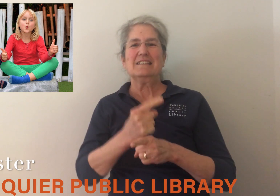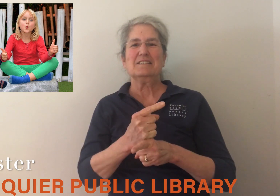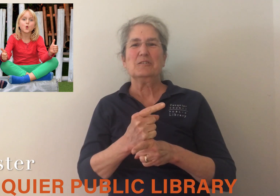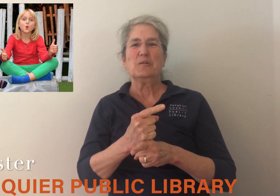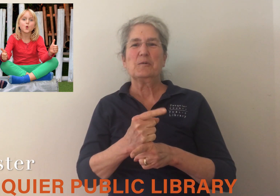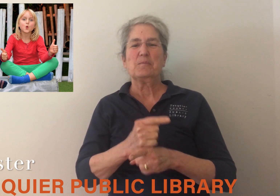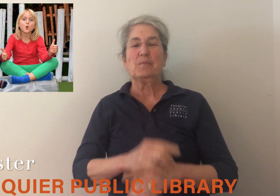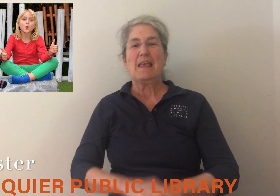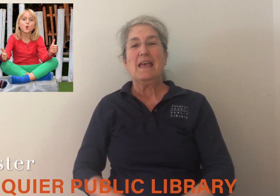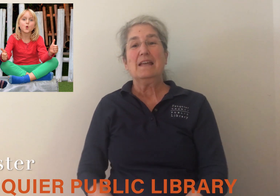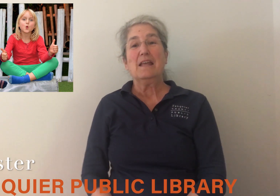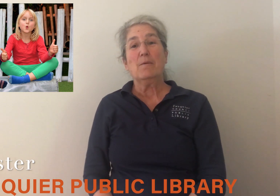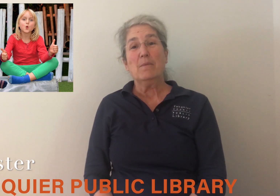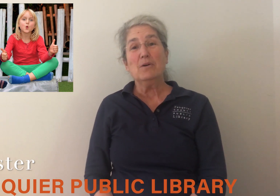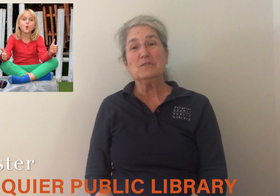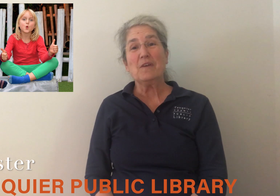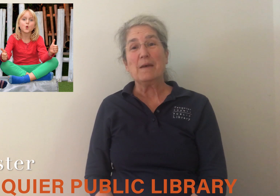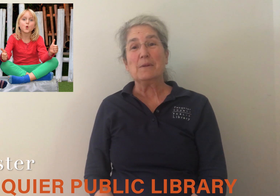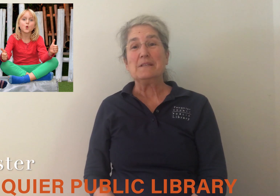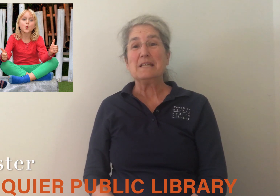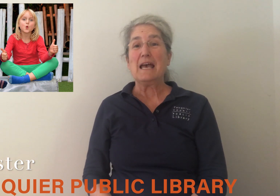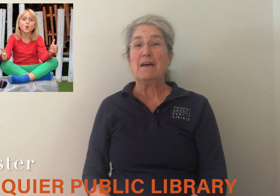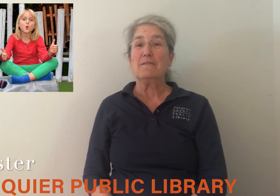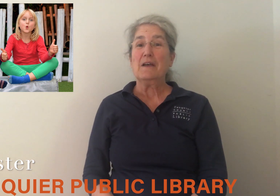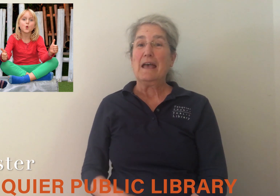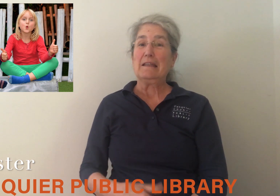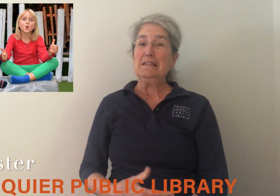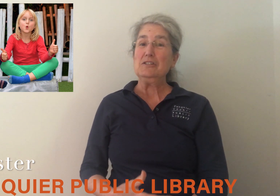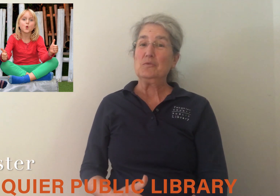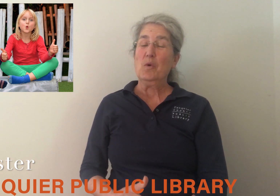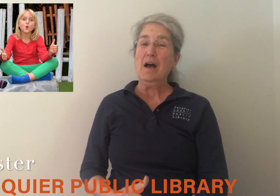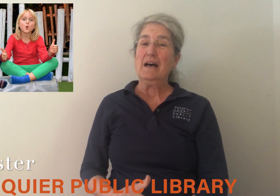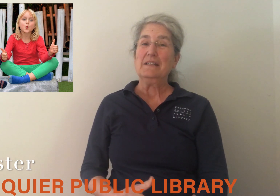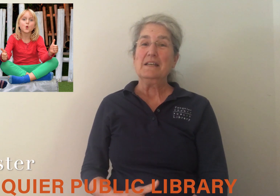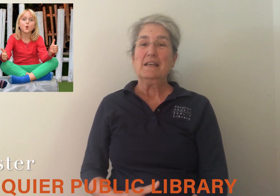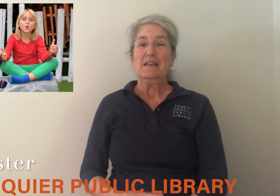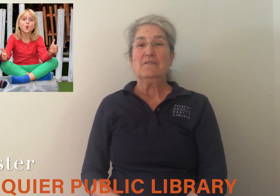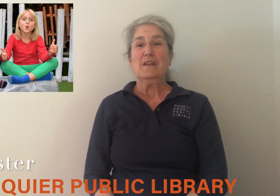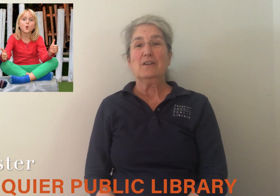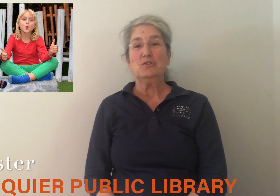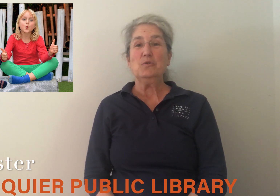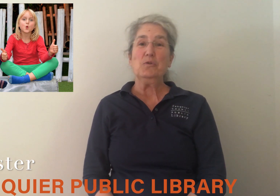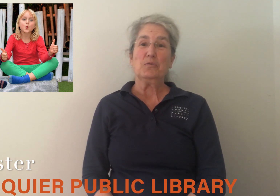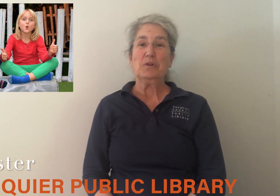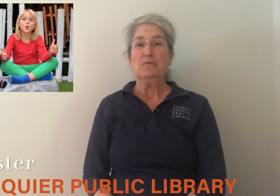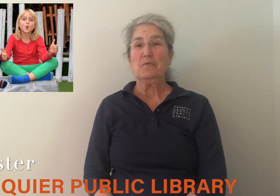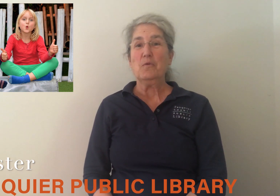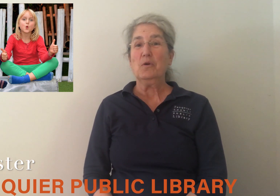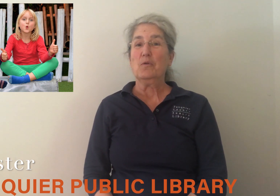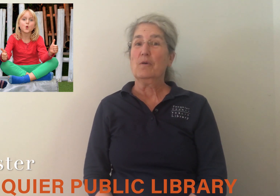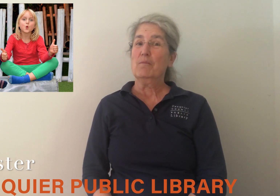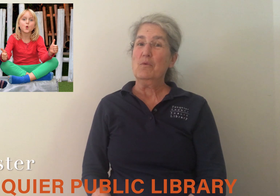sister. Now, most families have at least one, if not 2, 3, 4, or